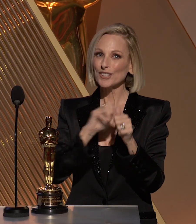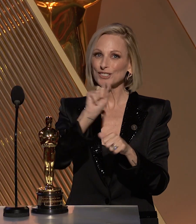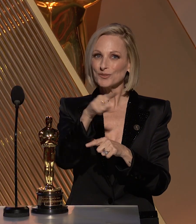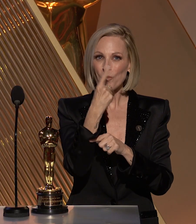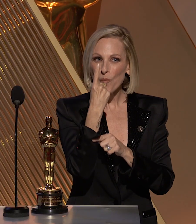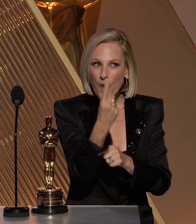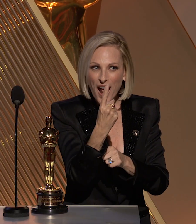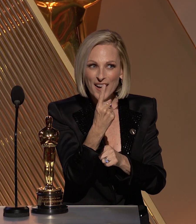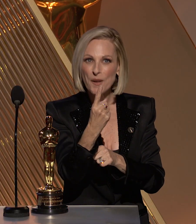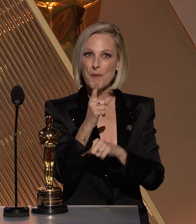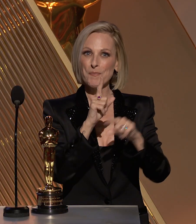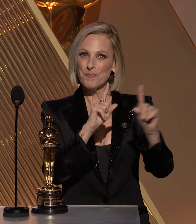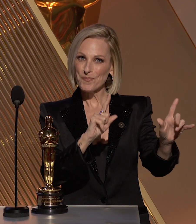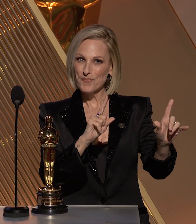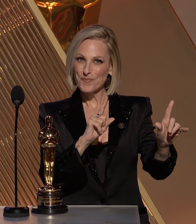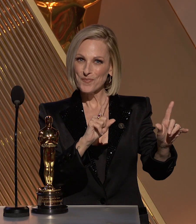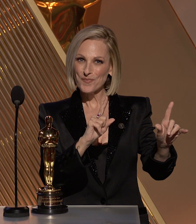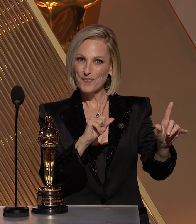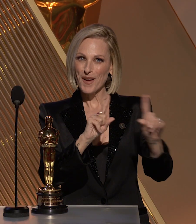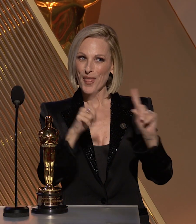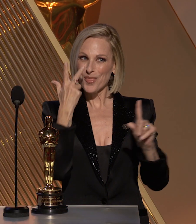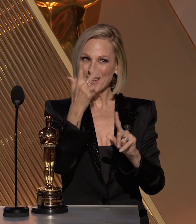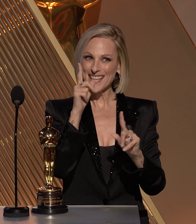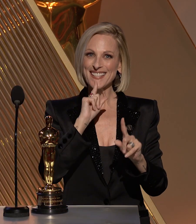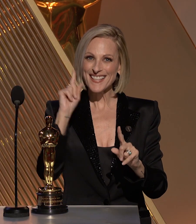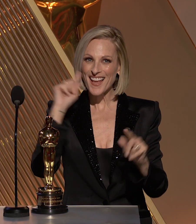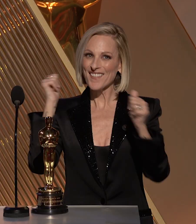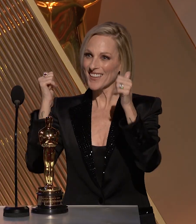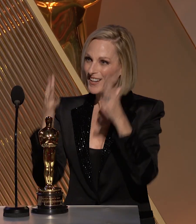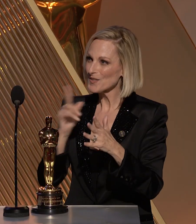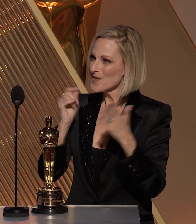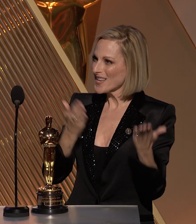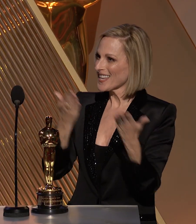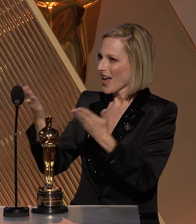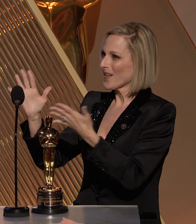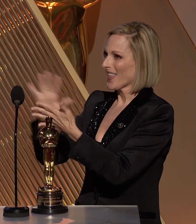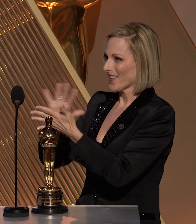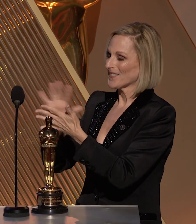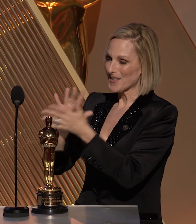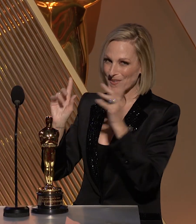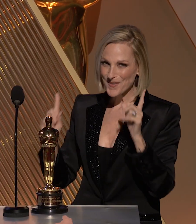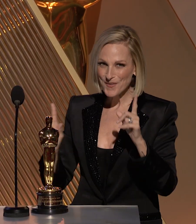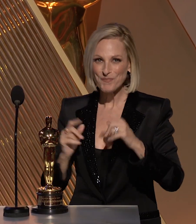way, not just one, but featuring three deaf actors carrying this film.